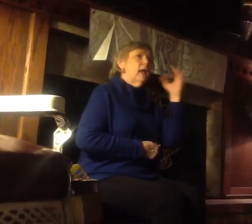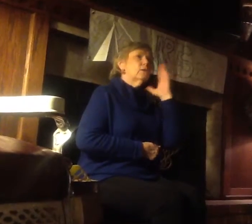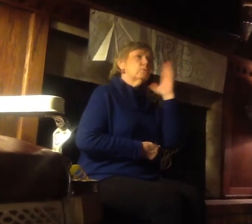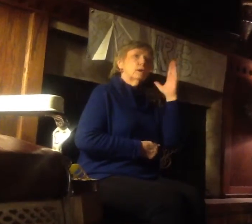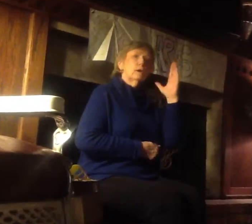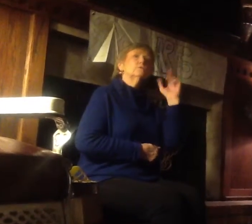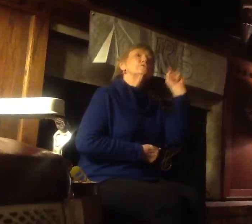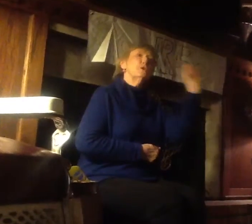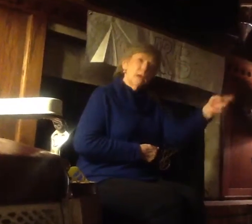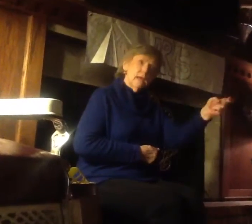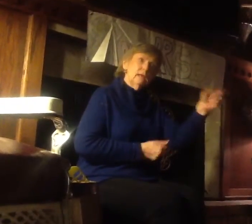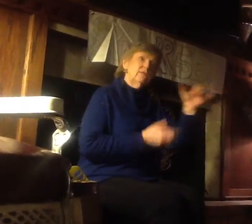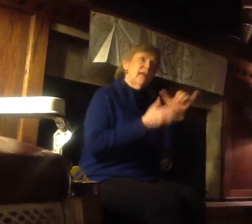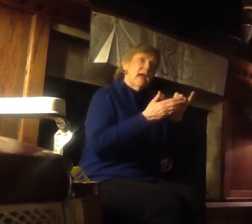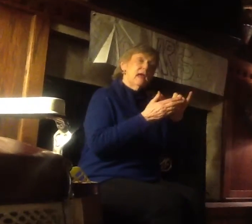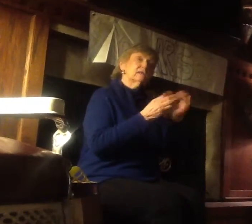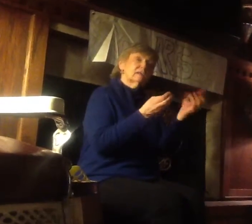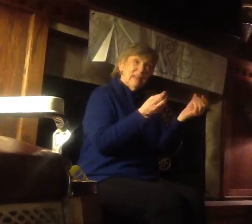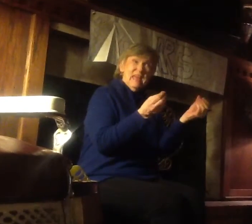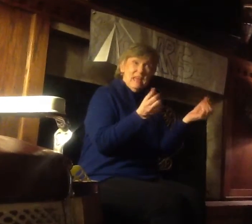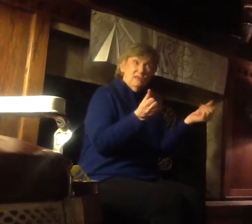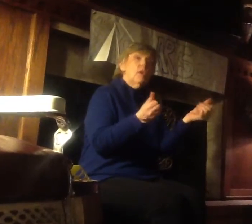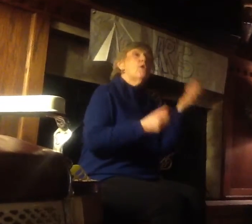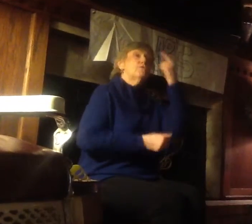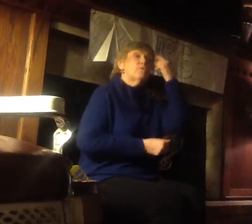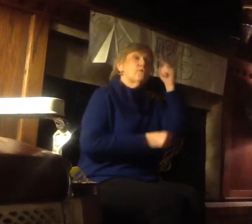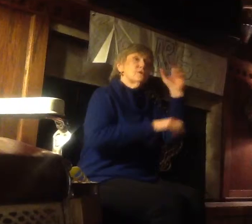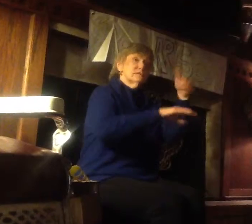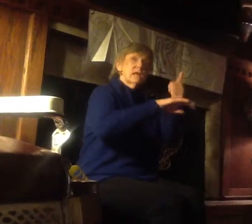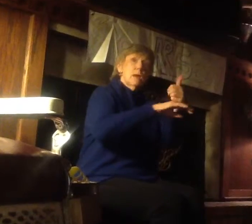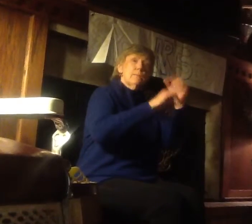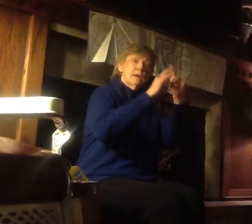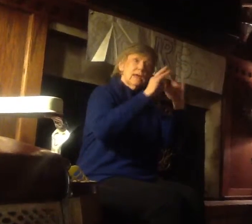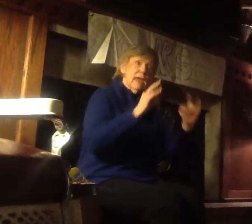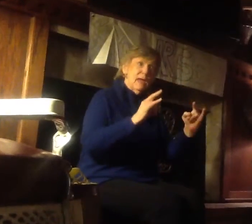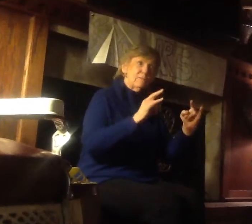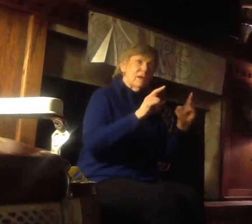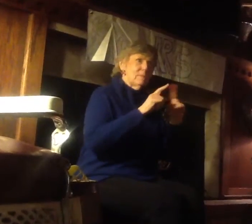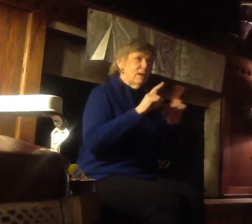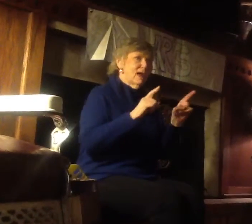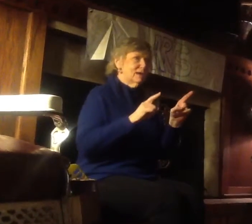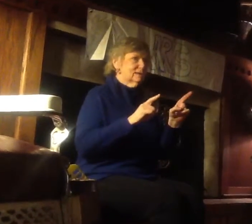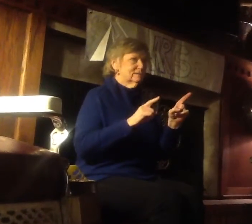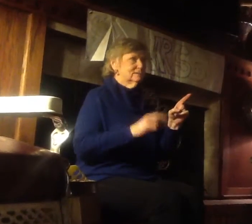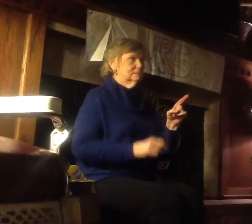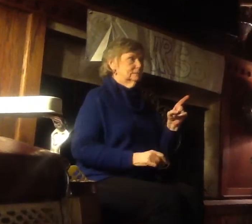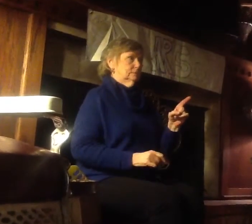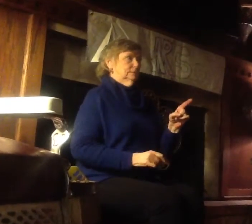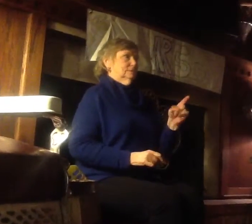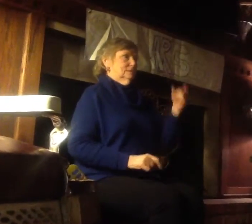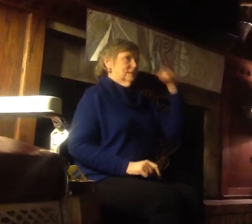and will donate that land for set up camp, but